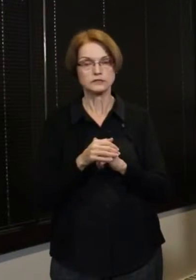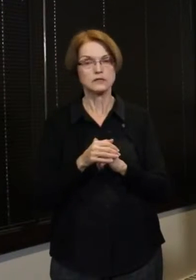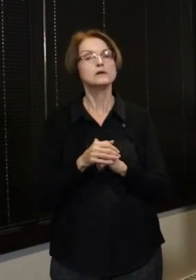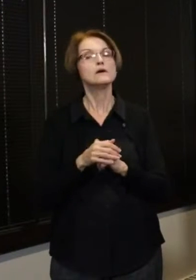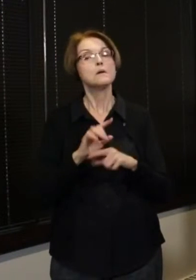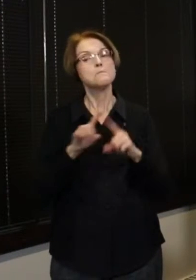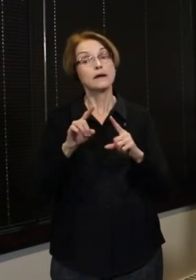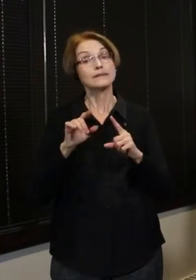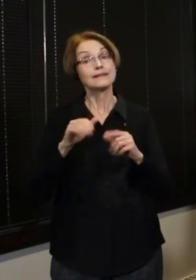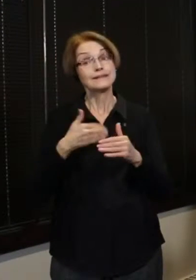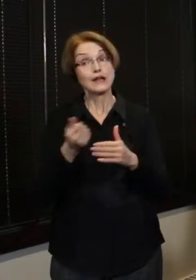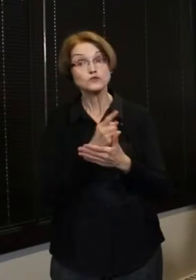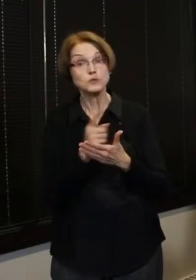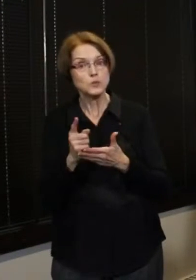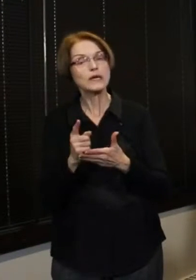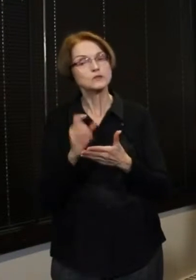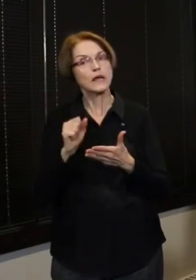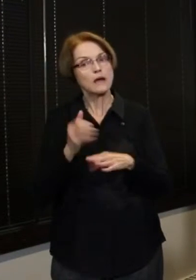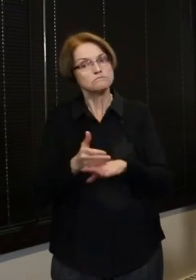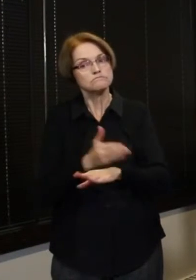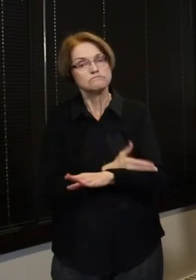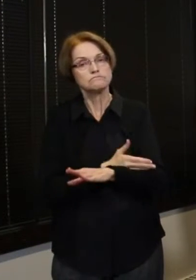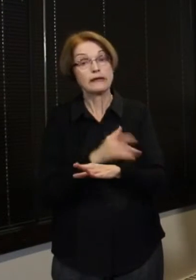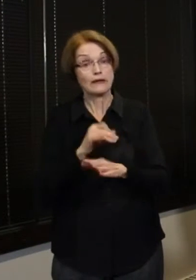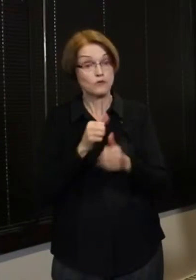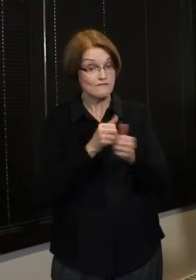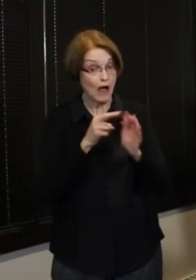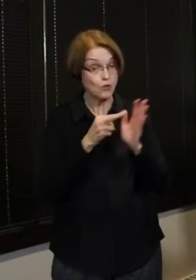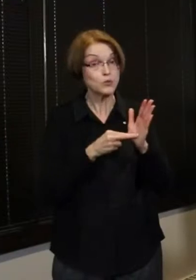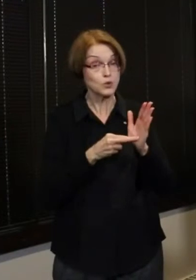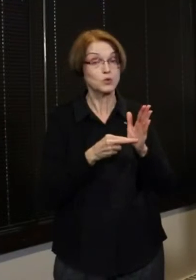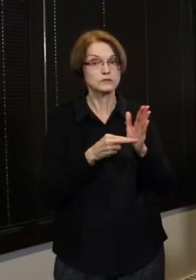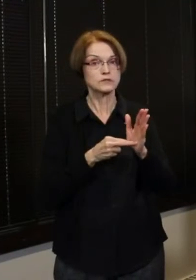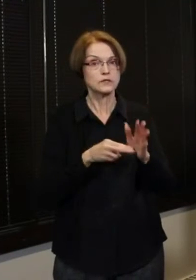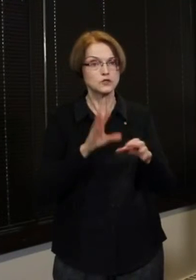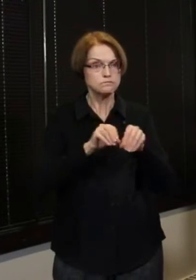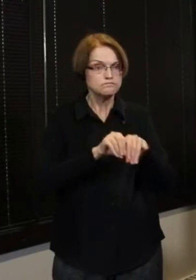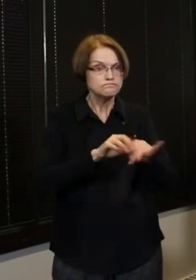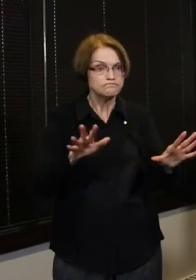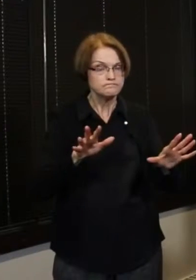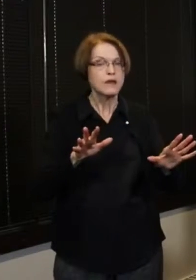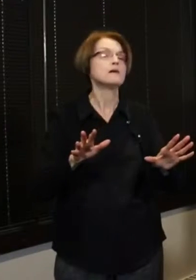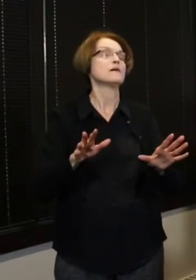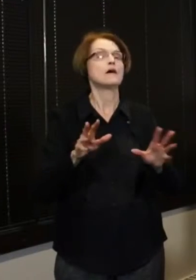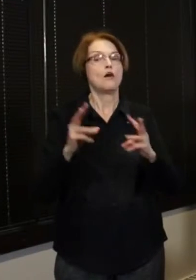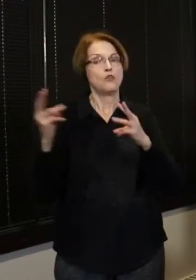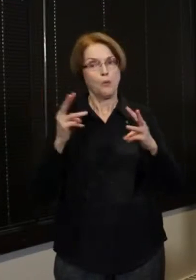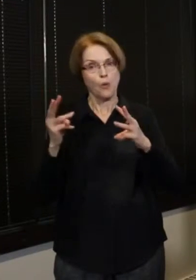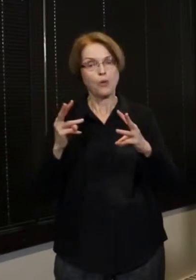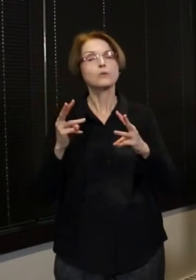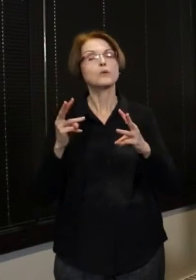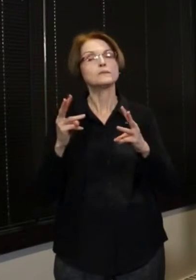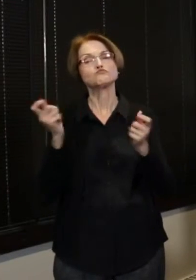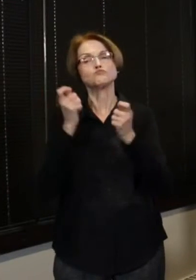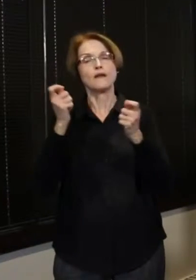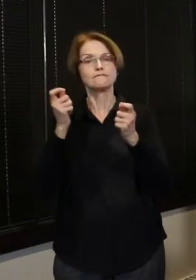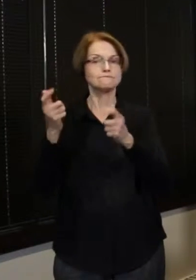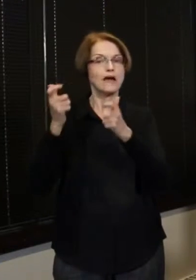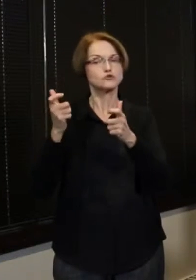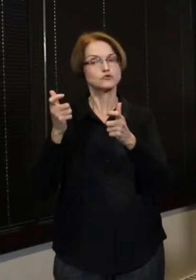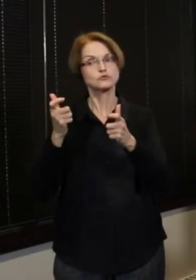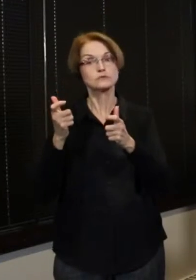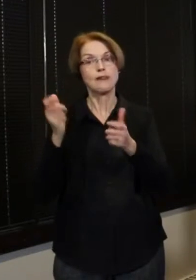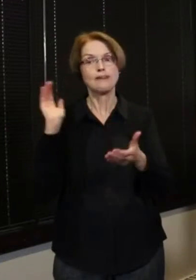we take these proven steps to prevent the spread of the virus, we can get through this war faster and with fewer losses. We can